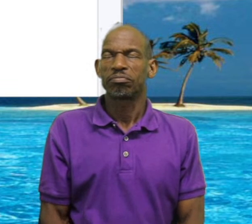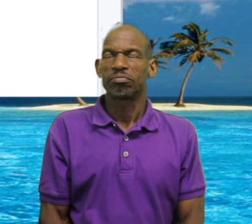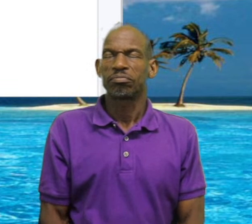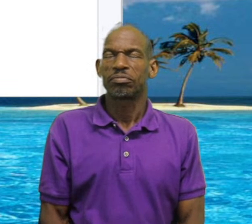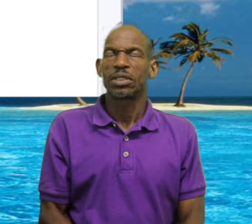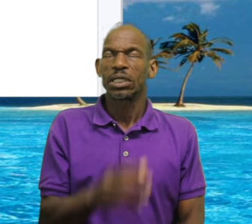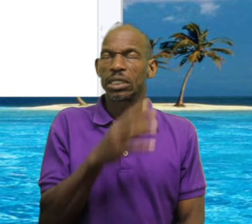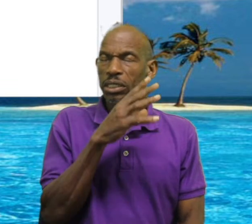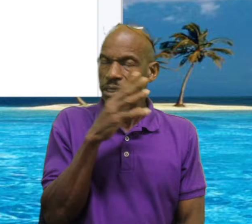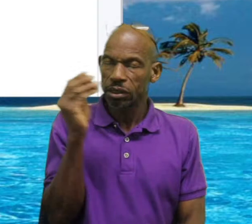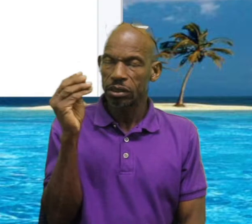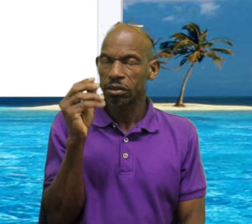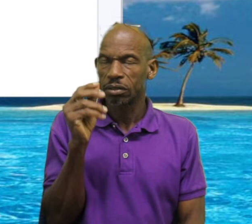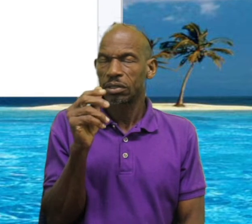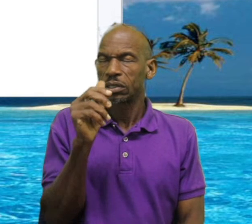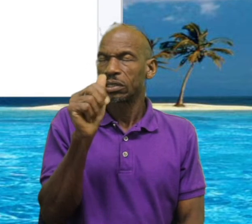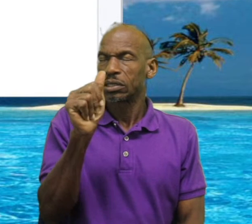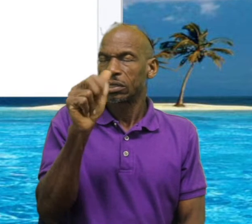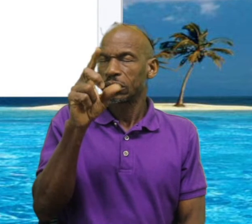and